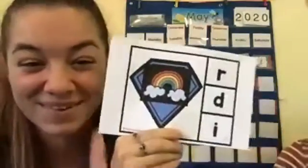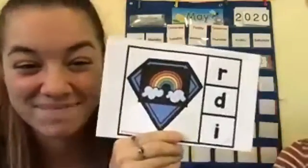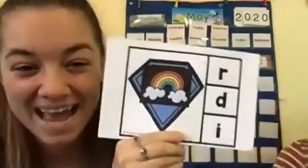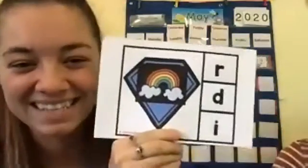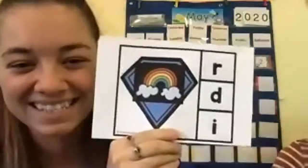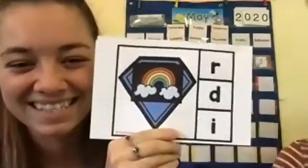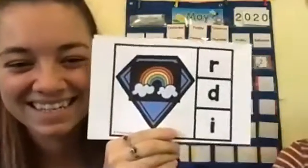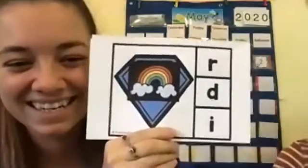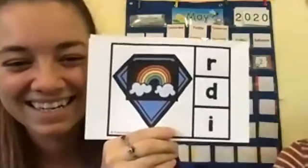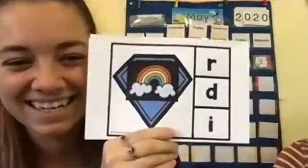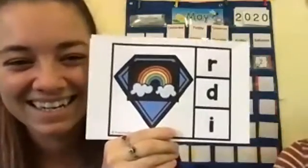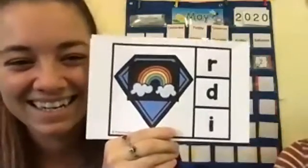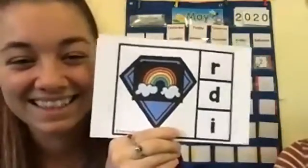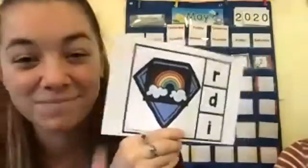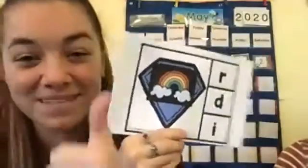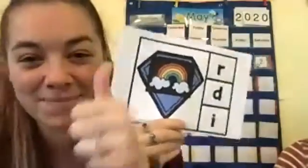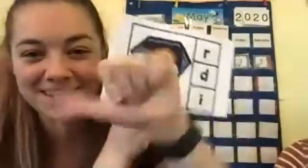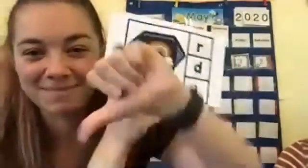match? Thumbs up or thumbs down?